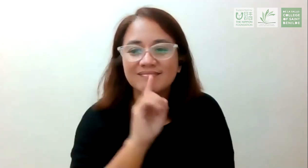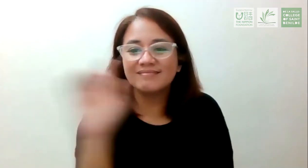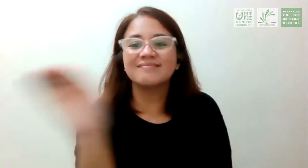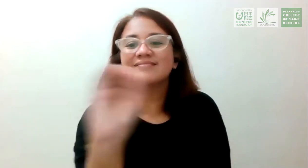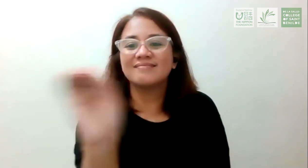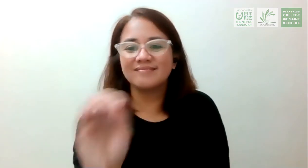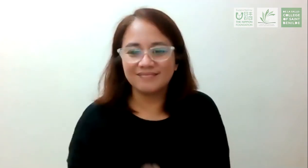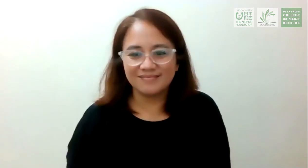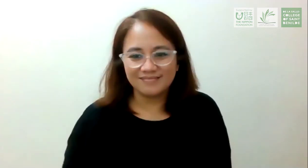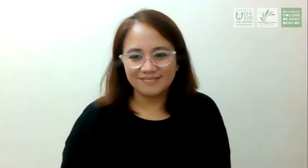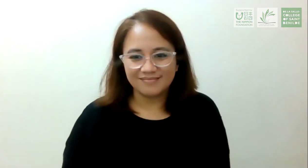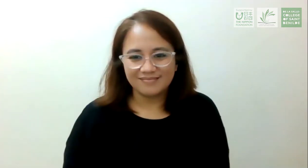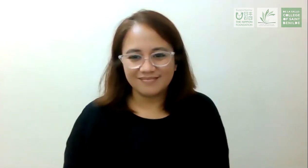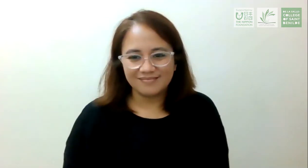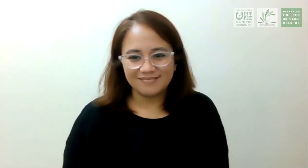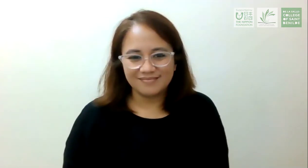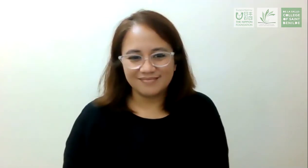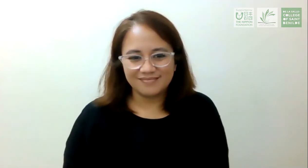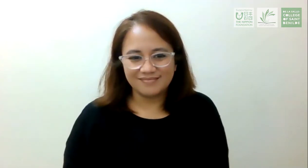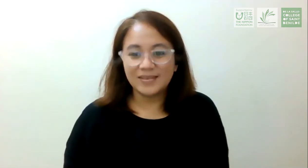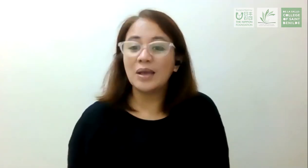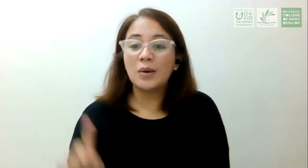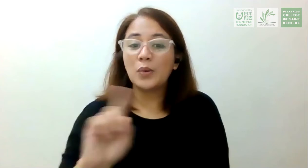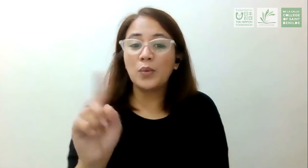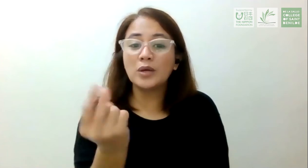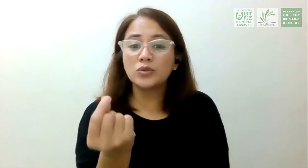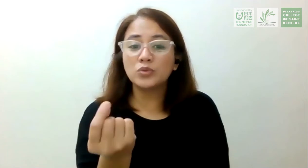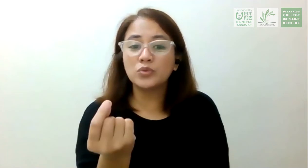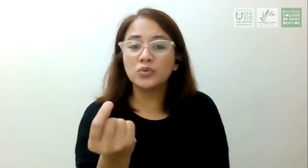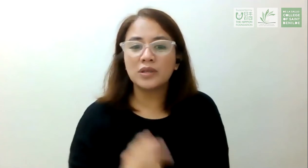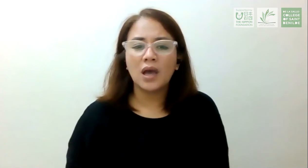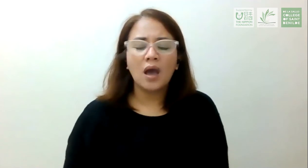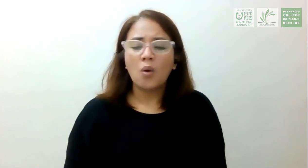And then what you need to do is say, how does love function in the sentence?